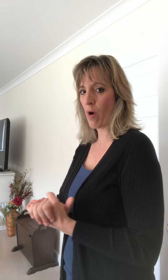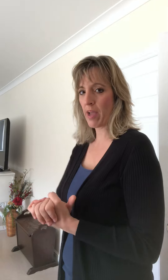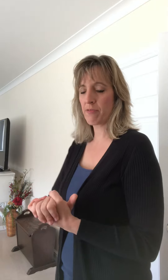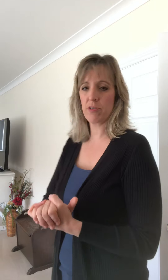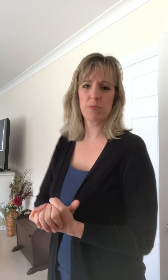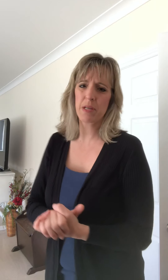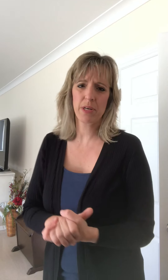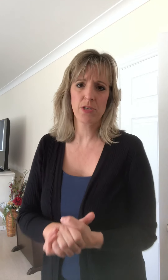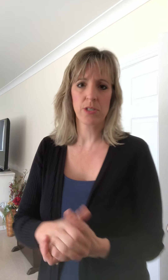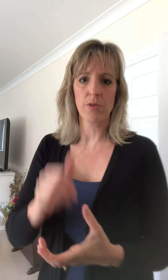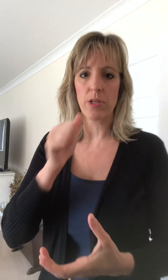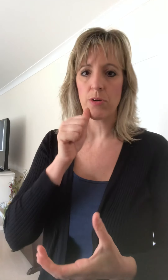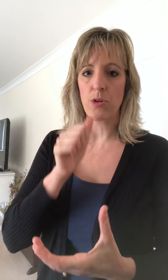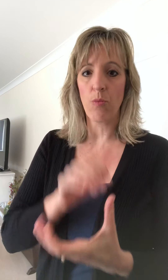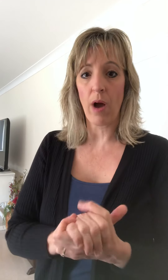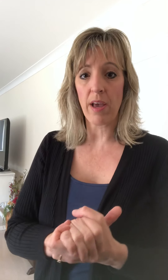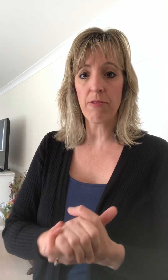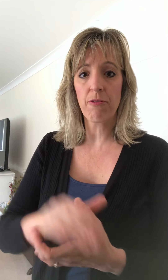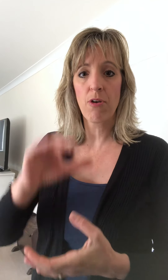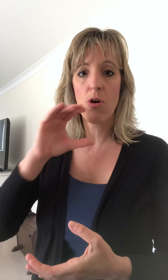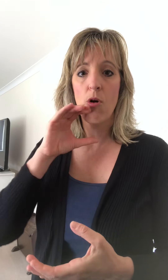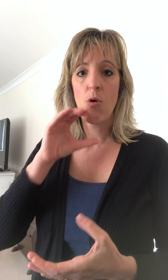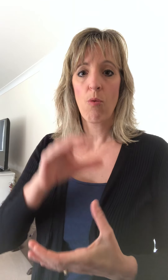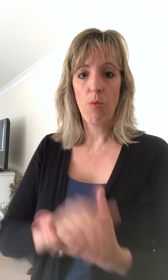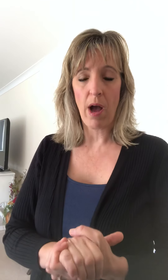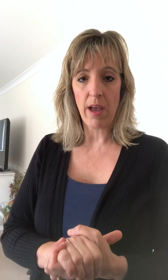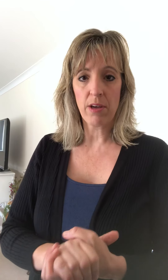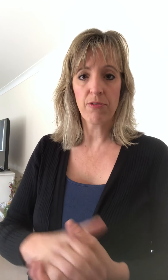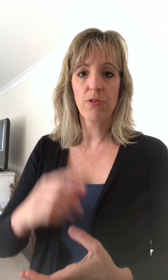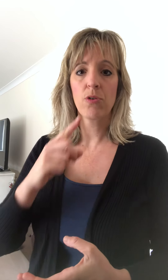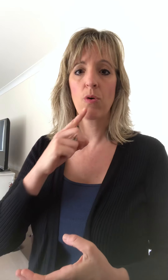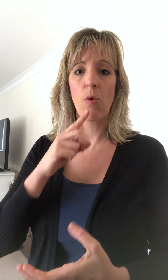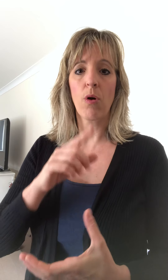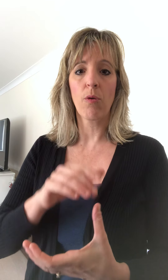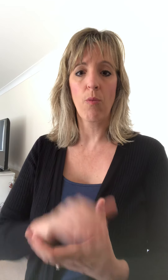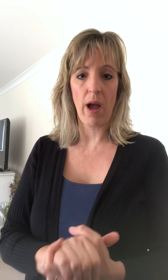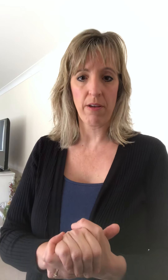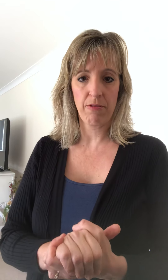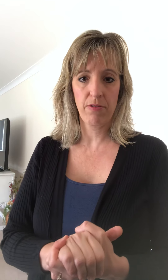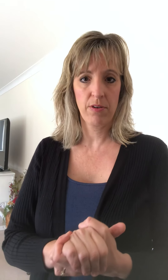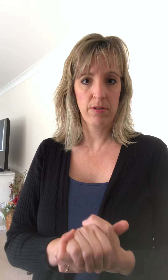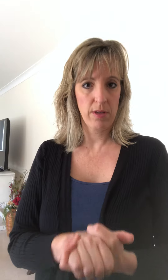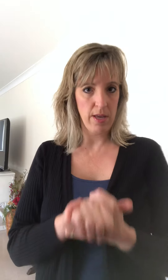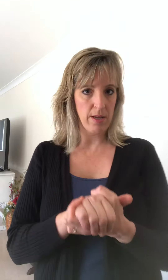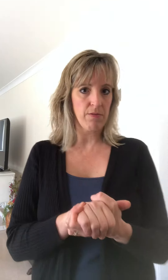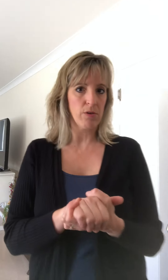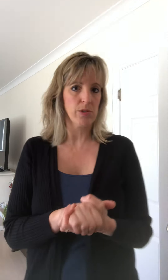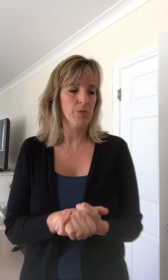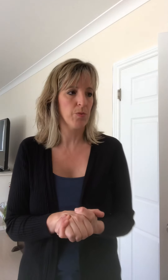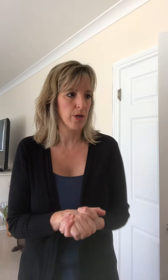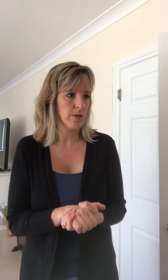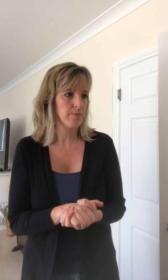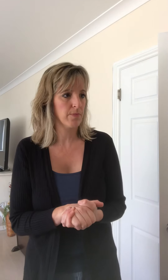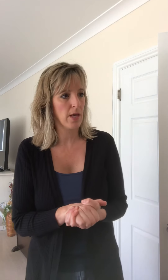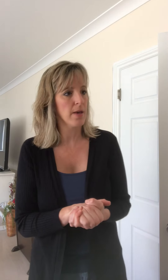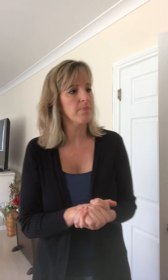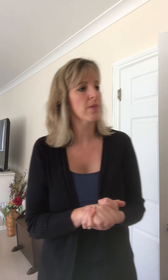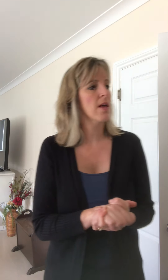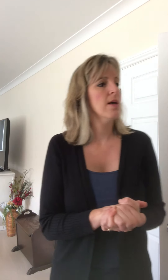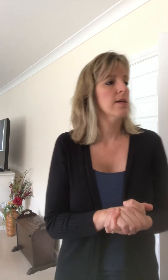Wife, there's many ways you can do it. You can do wife, wife, or wife. Any of those will work, okay? The